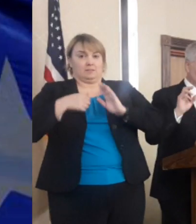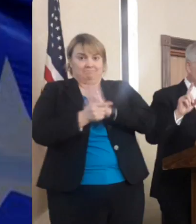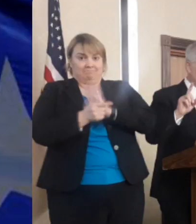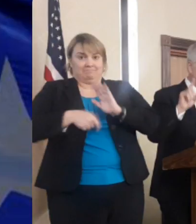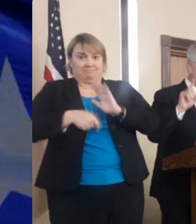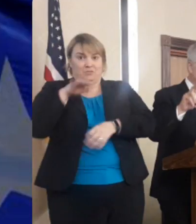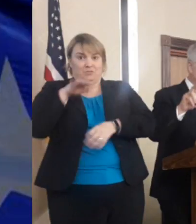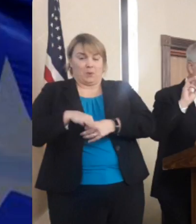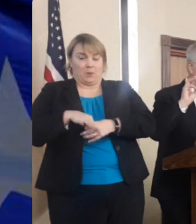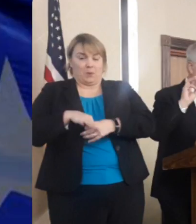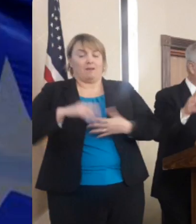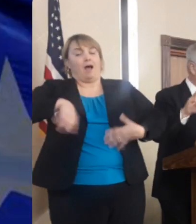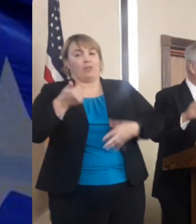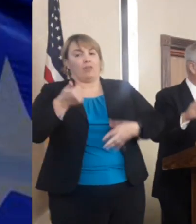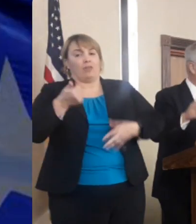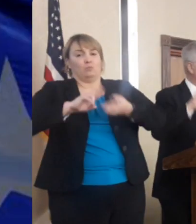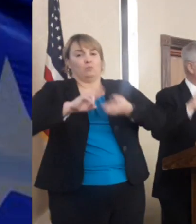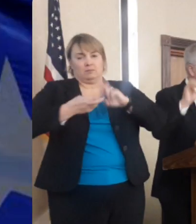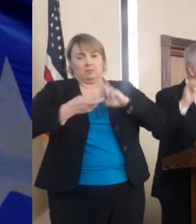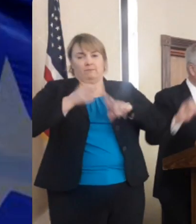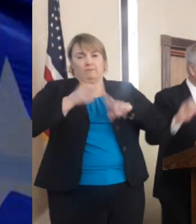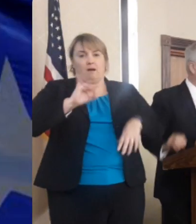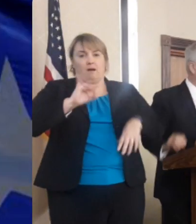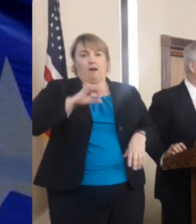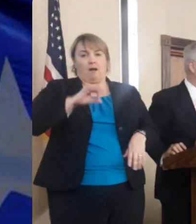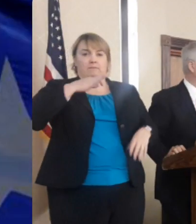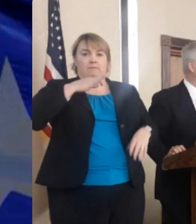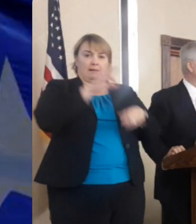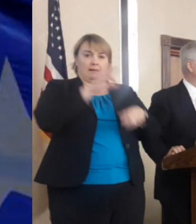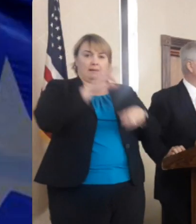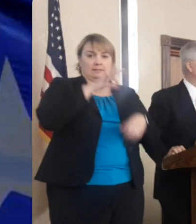Child, sibling, or parent of an elected official.